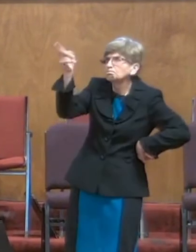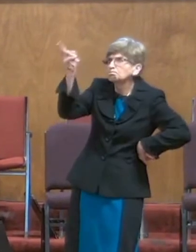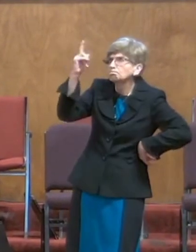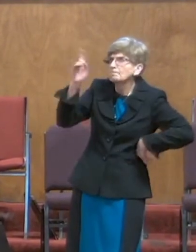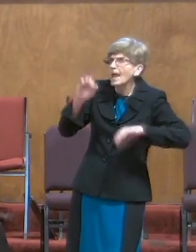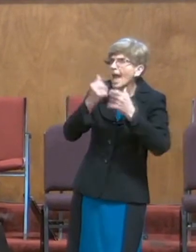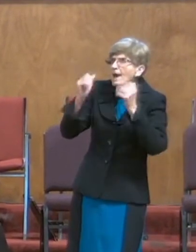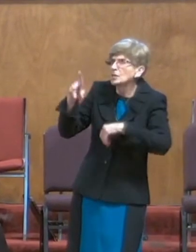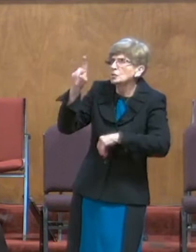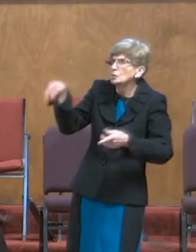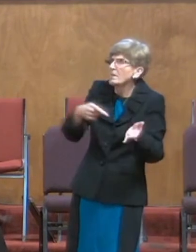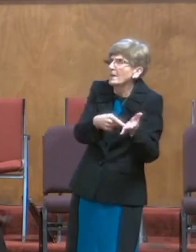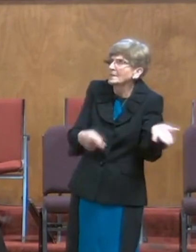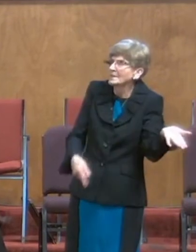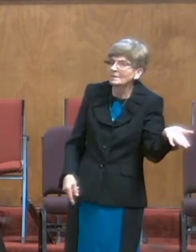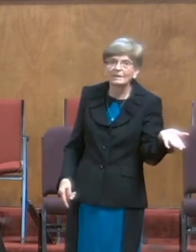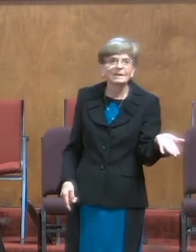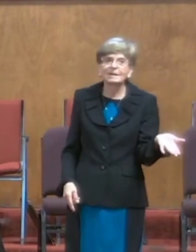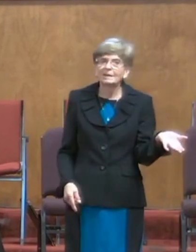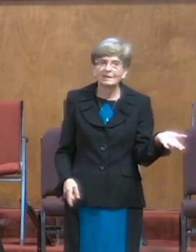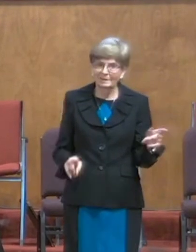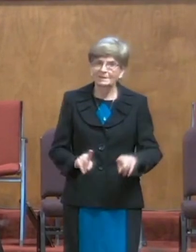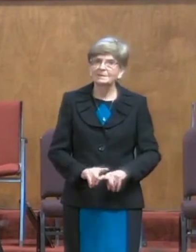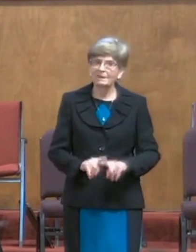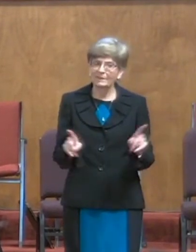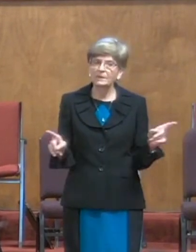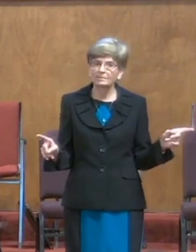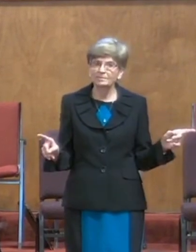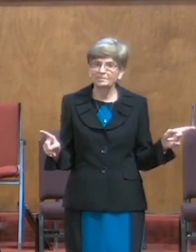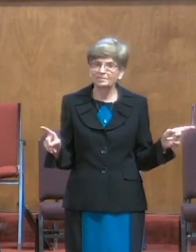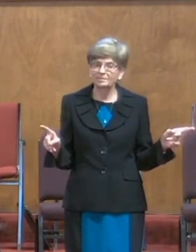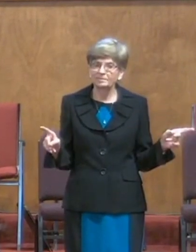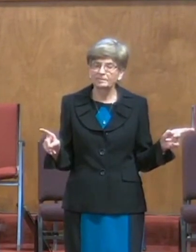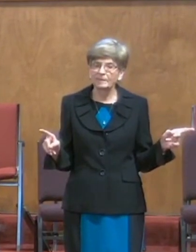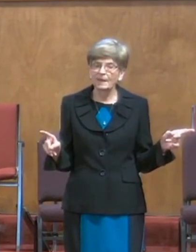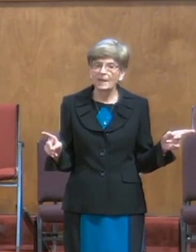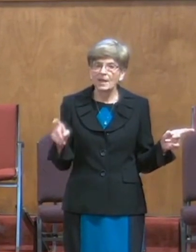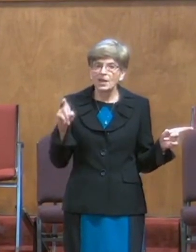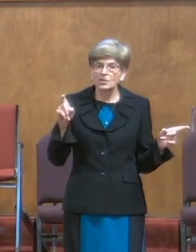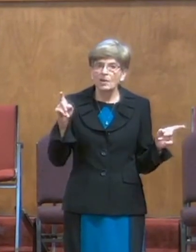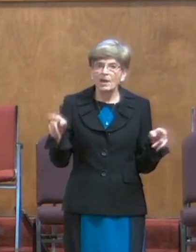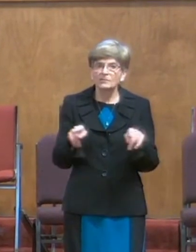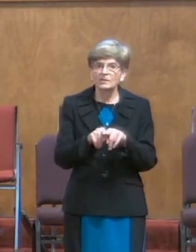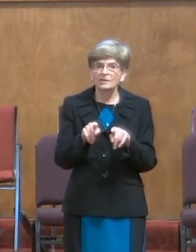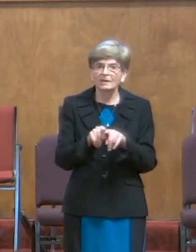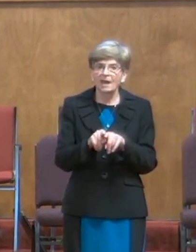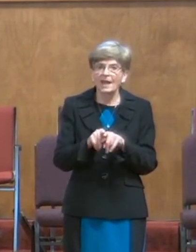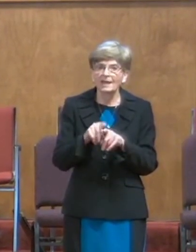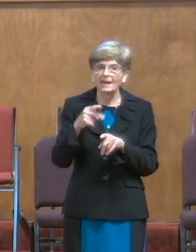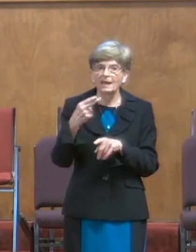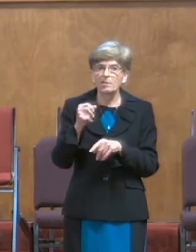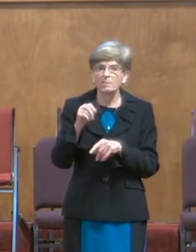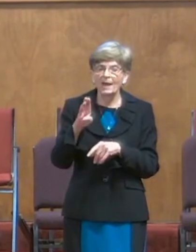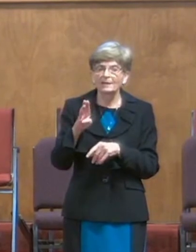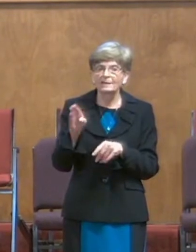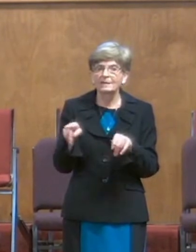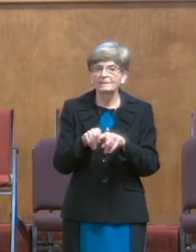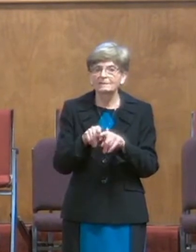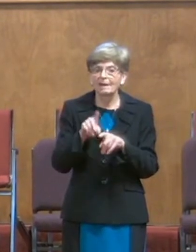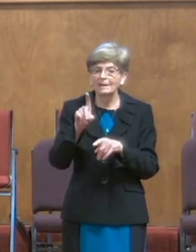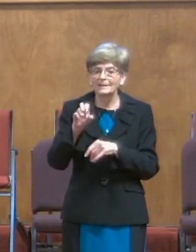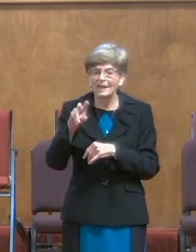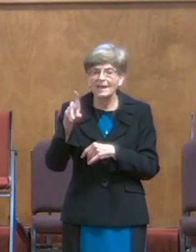this?" You got to personalize it, just like the psalmist, just like Habakkuk. Bring those doubts,